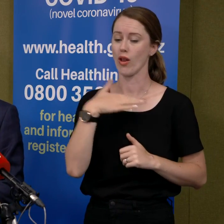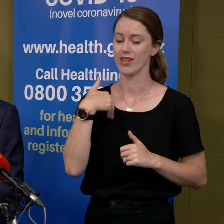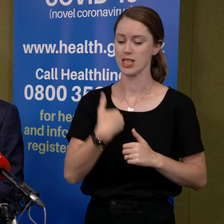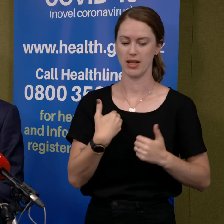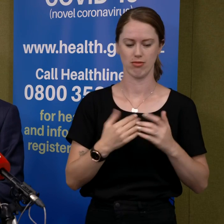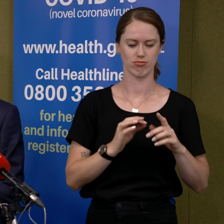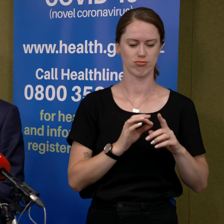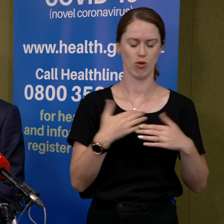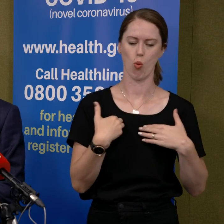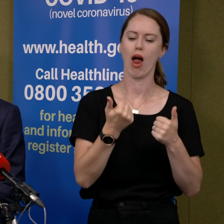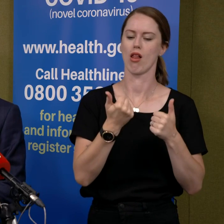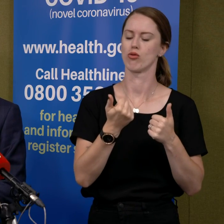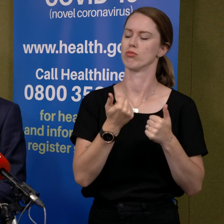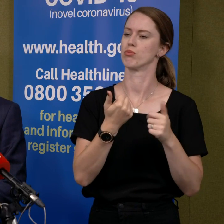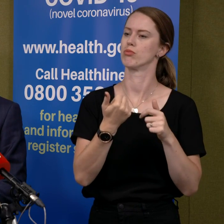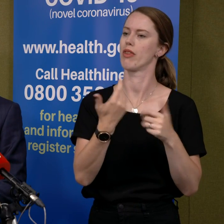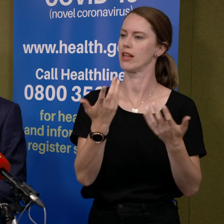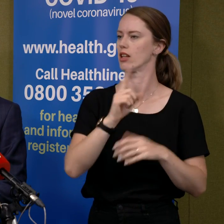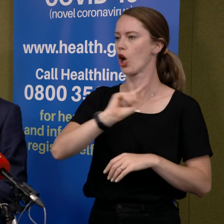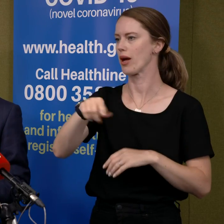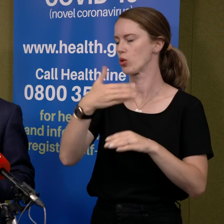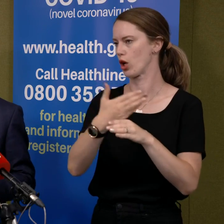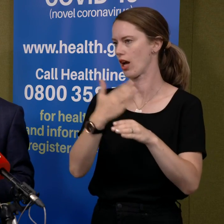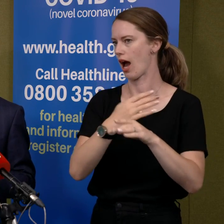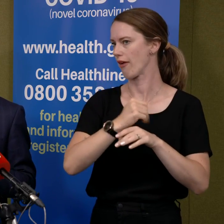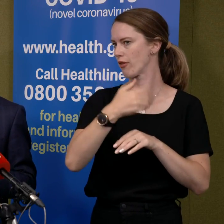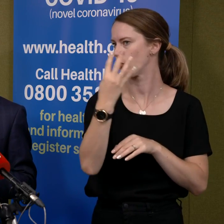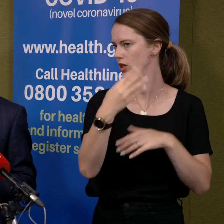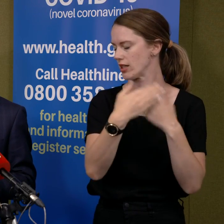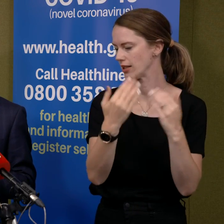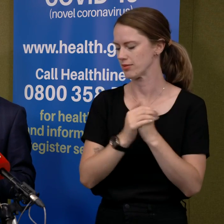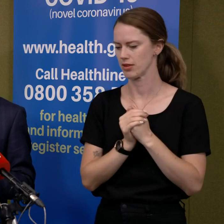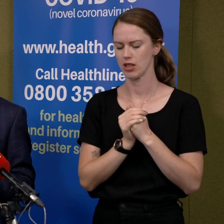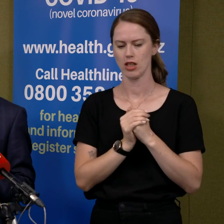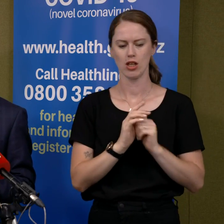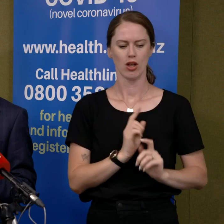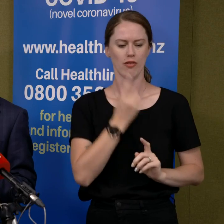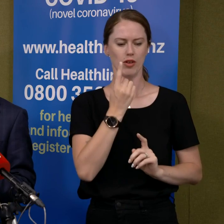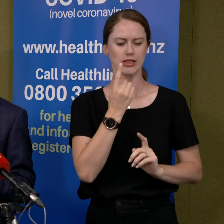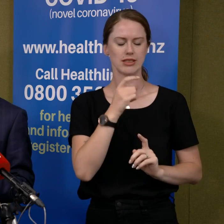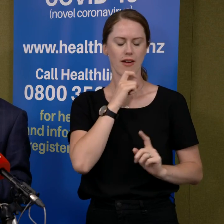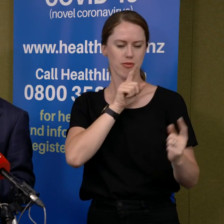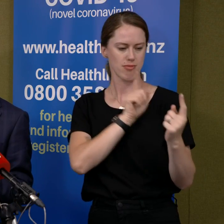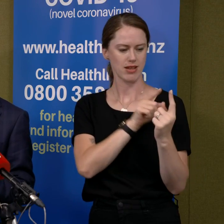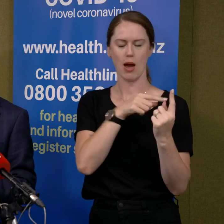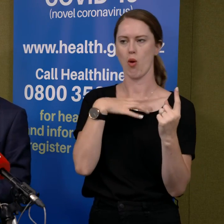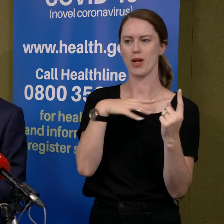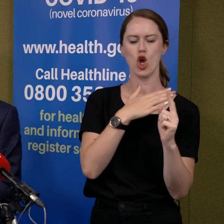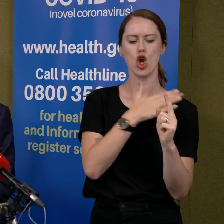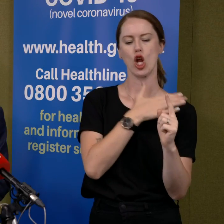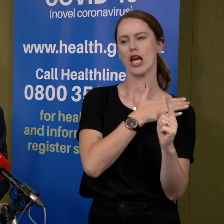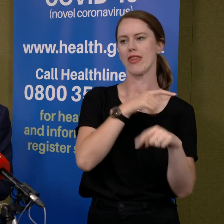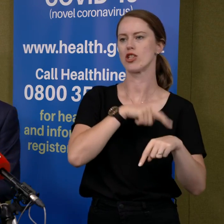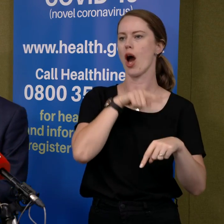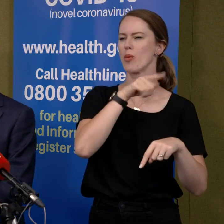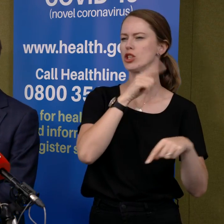well before they return to work. The first staff members were exposed early in the period of her